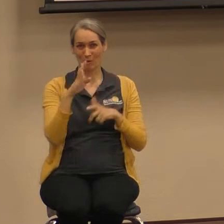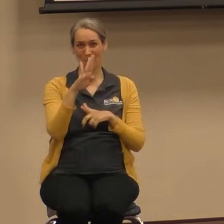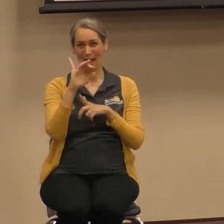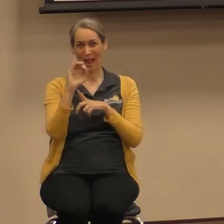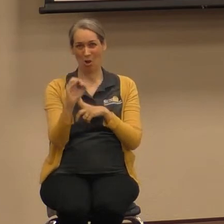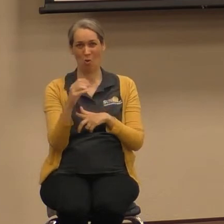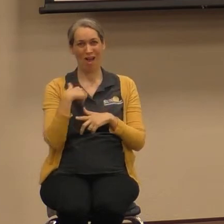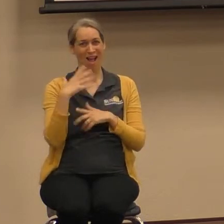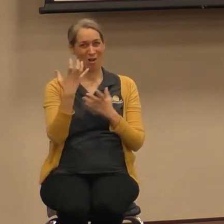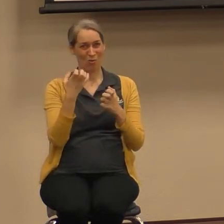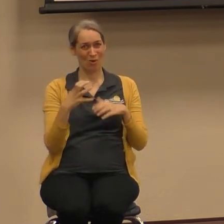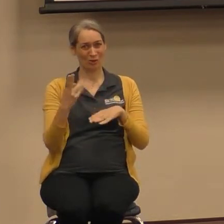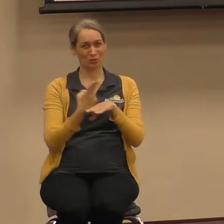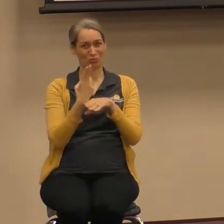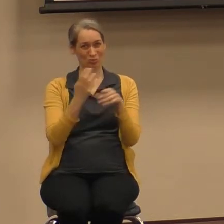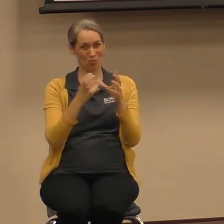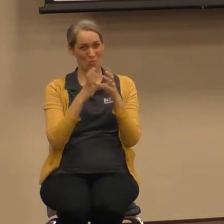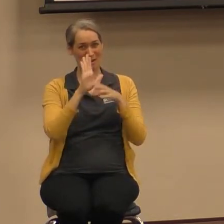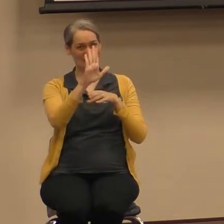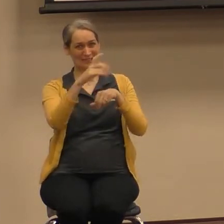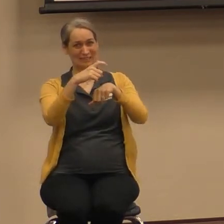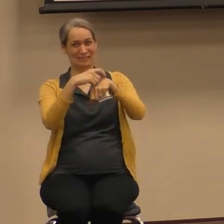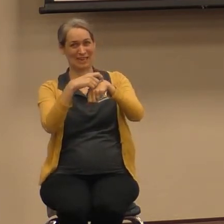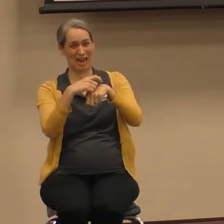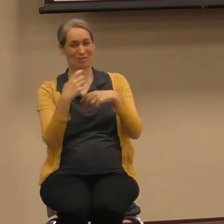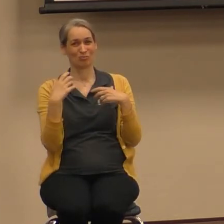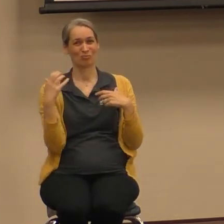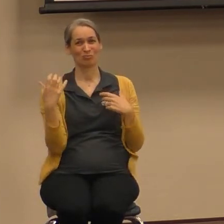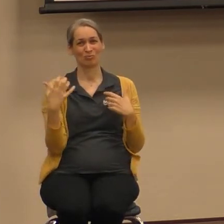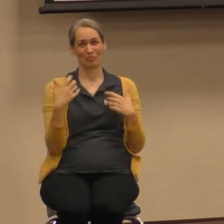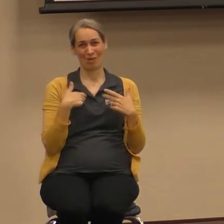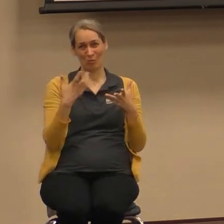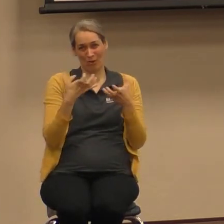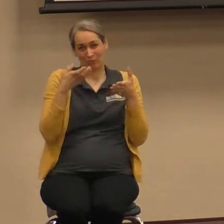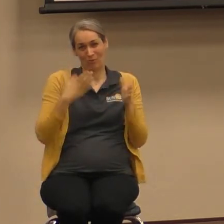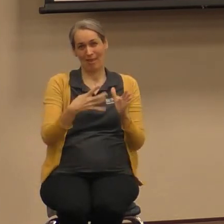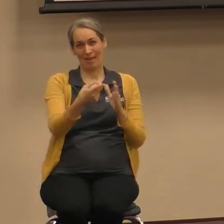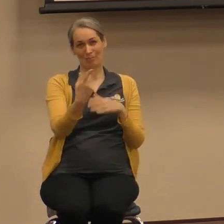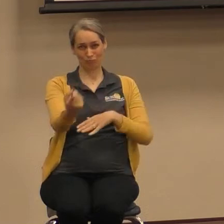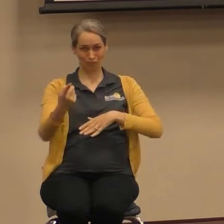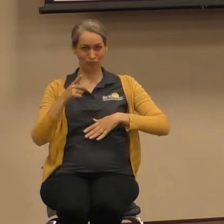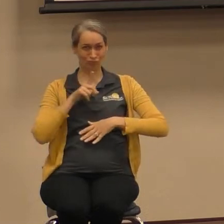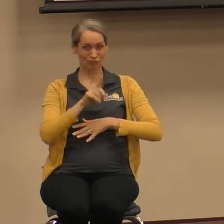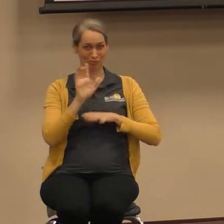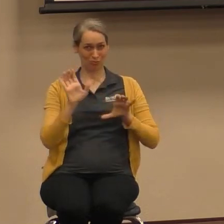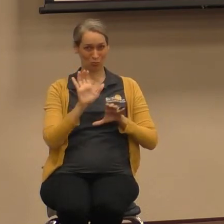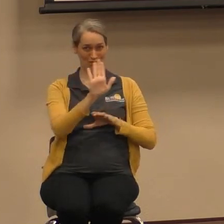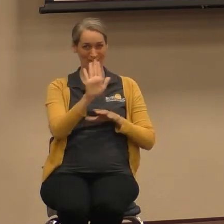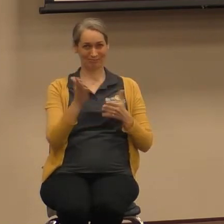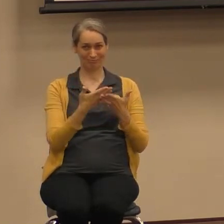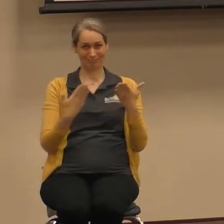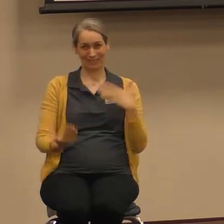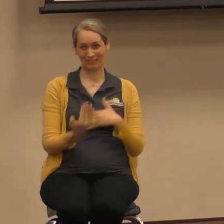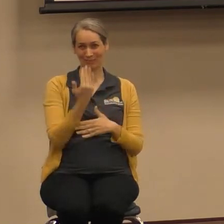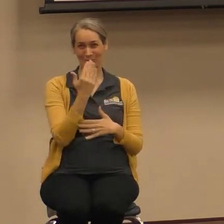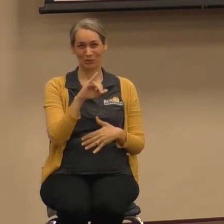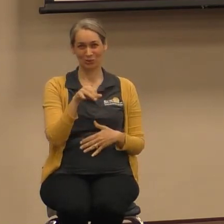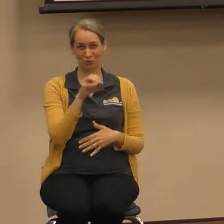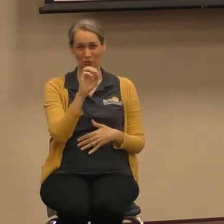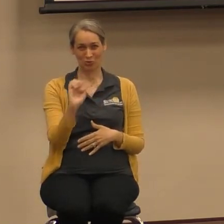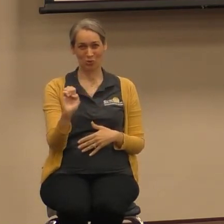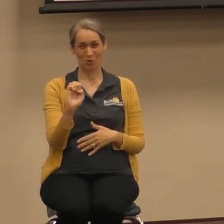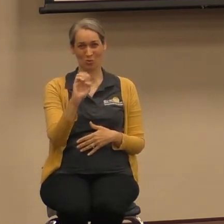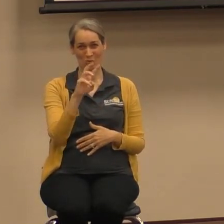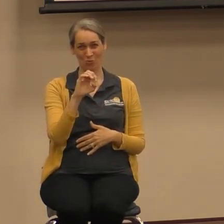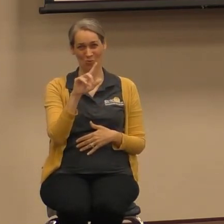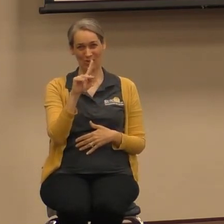want to take up too much time, so as to let him come up and do his thing this morning. Joe Wilkey is